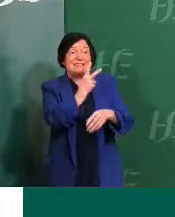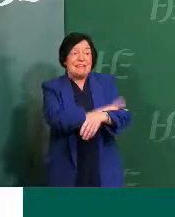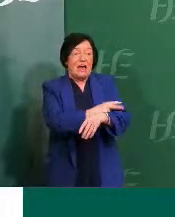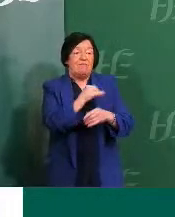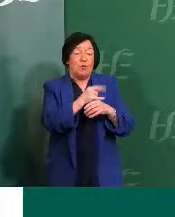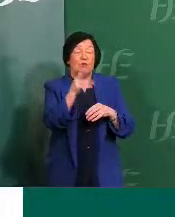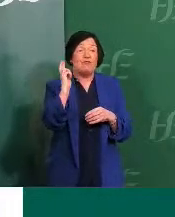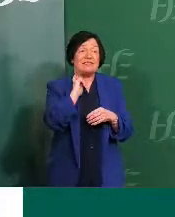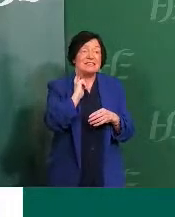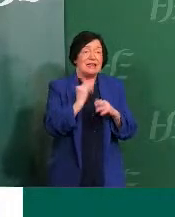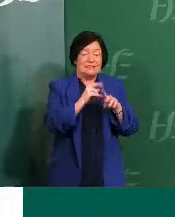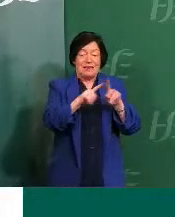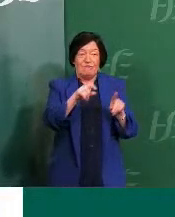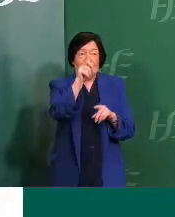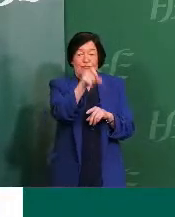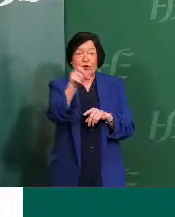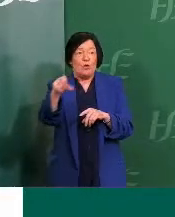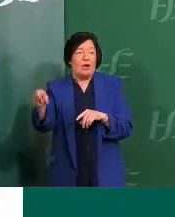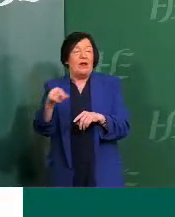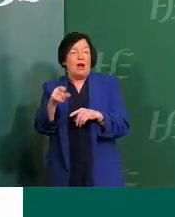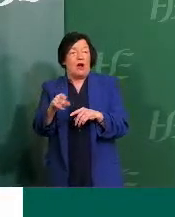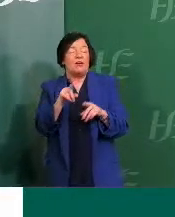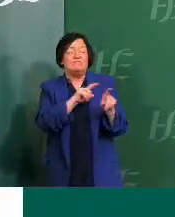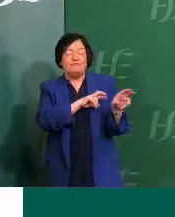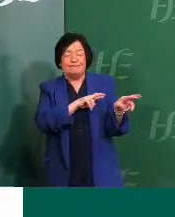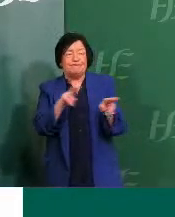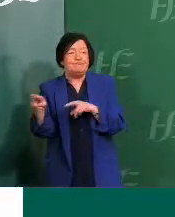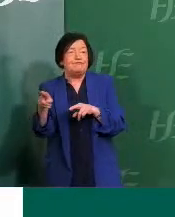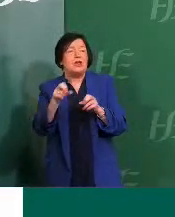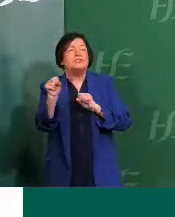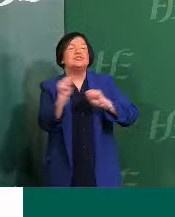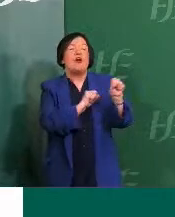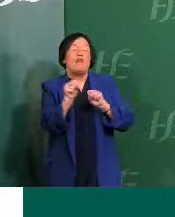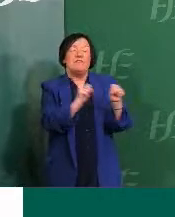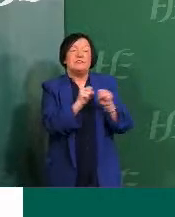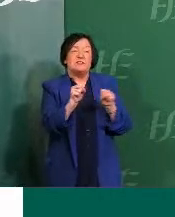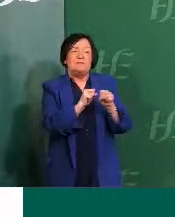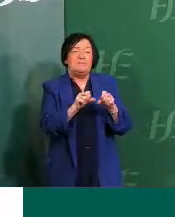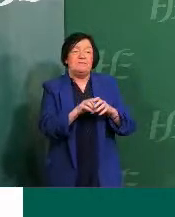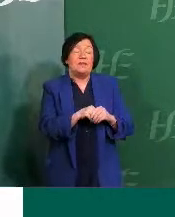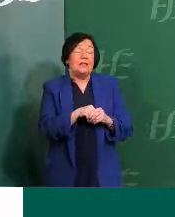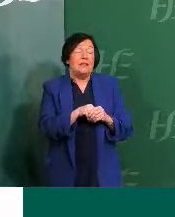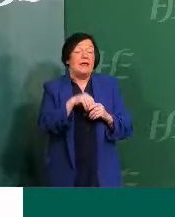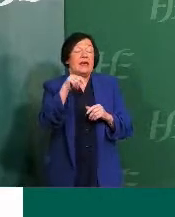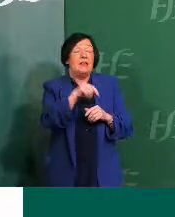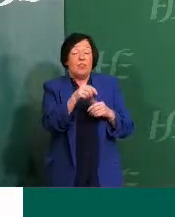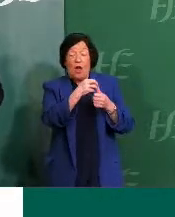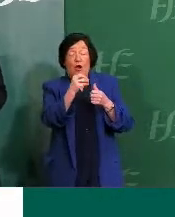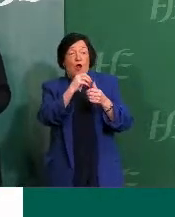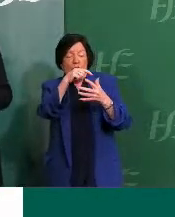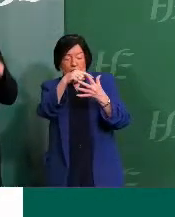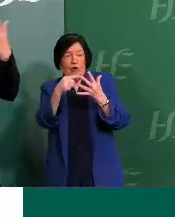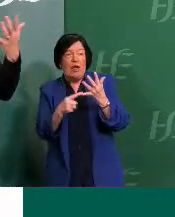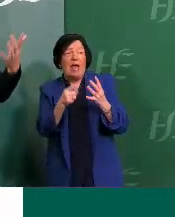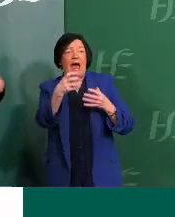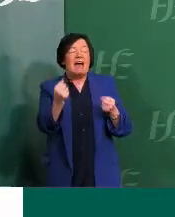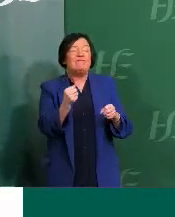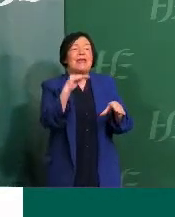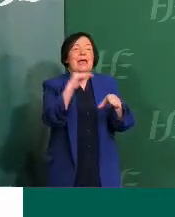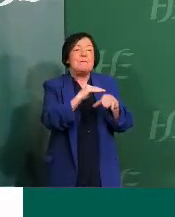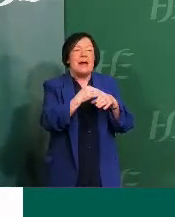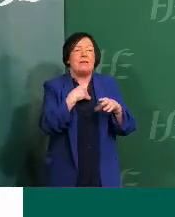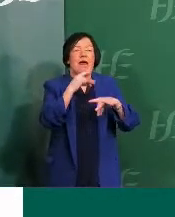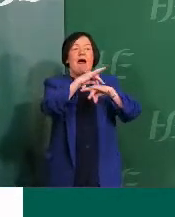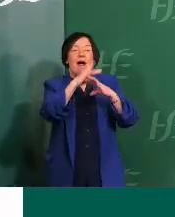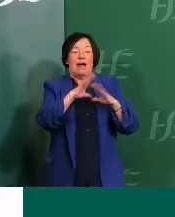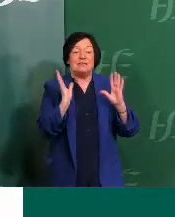who are residential in units, our regulated services. And in terms of I suppose the rest of it then, having the impact within our